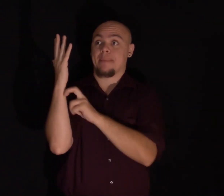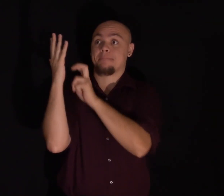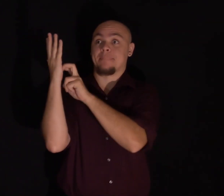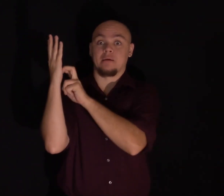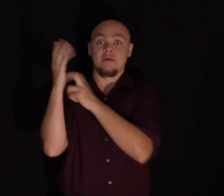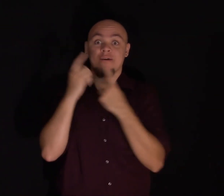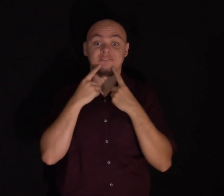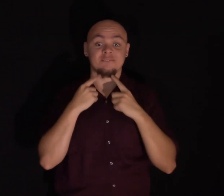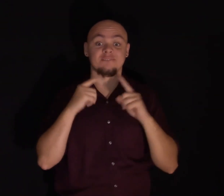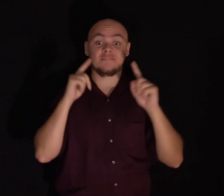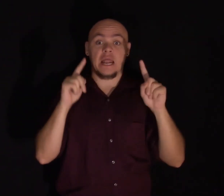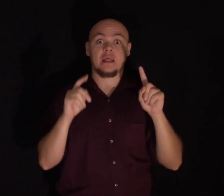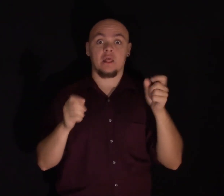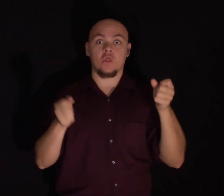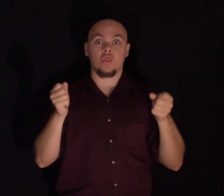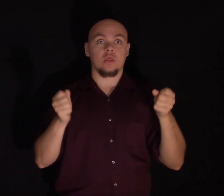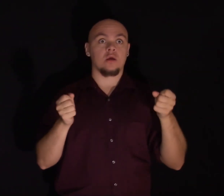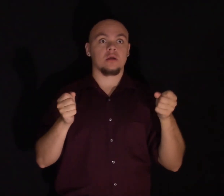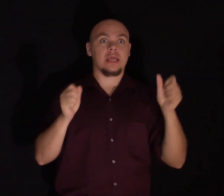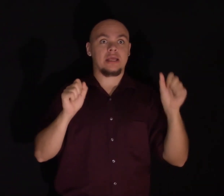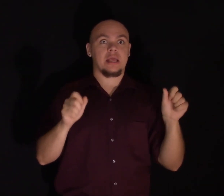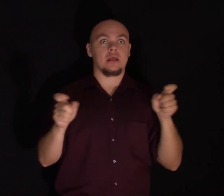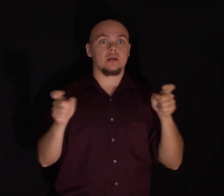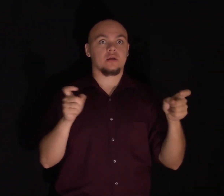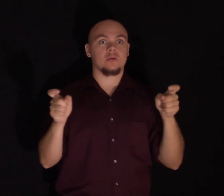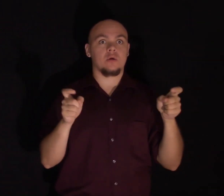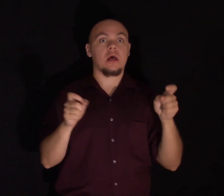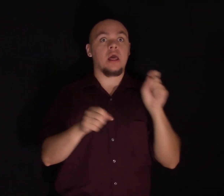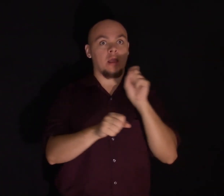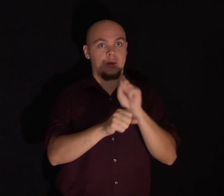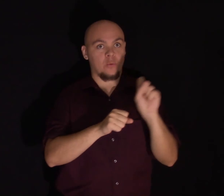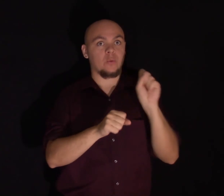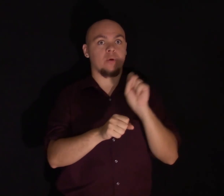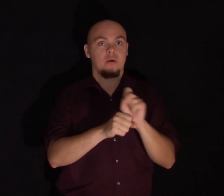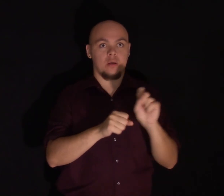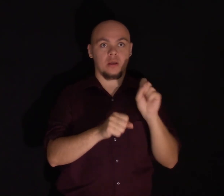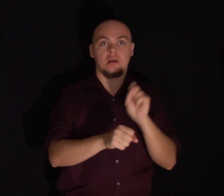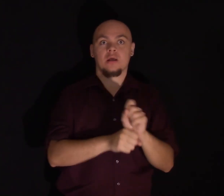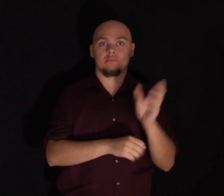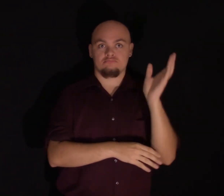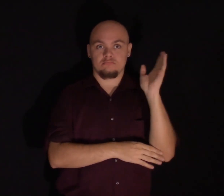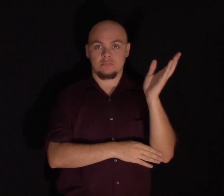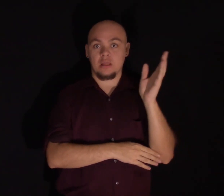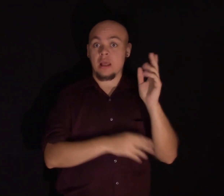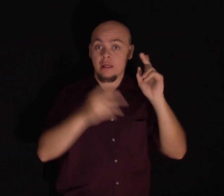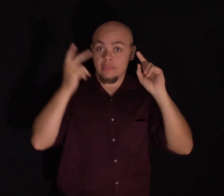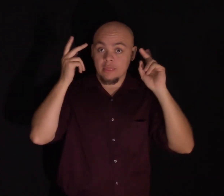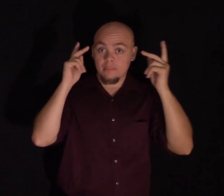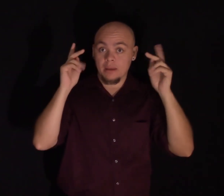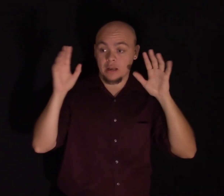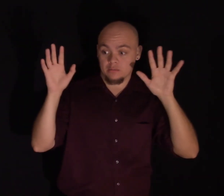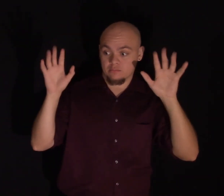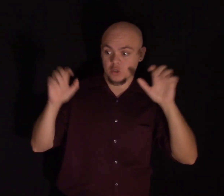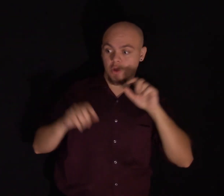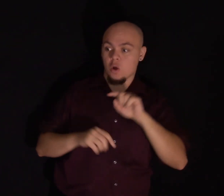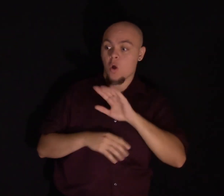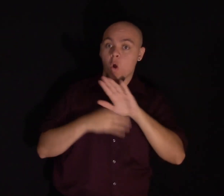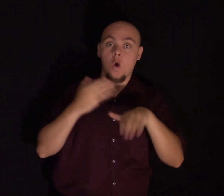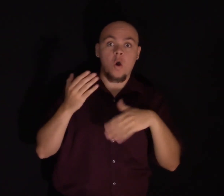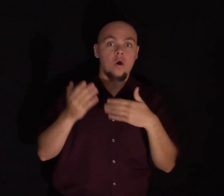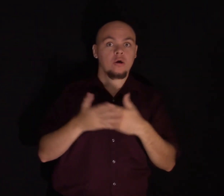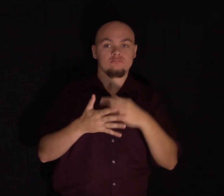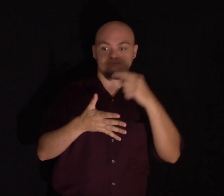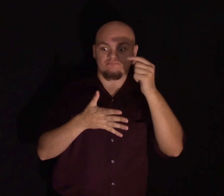finally the rational decision maker can take the wheel and i can start working on the talk now the panic monster explains all kinds